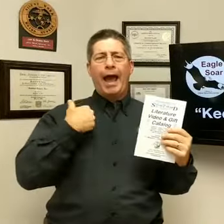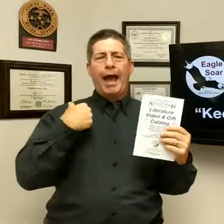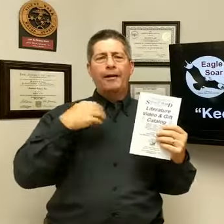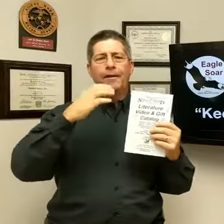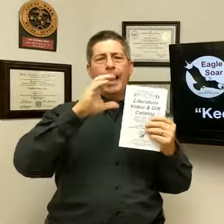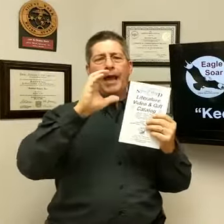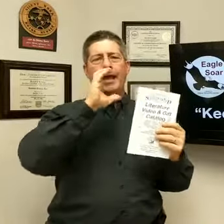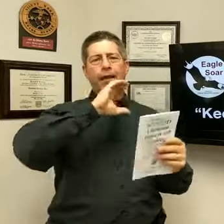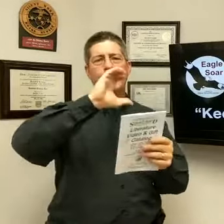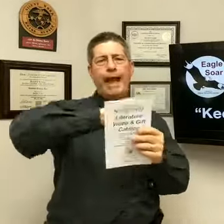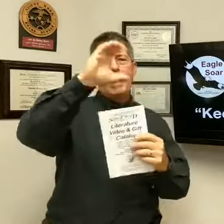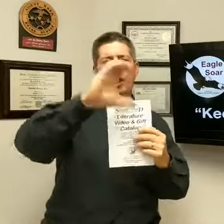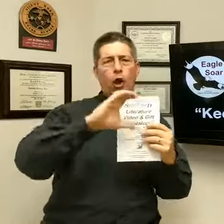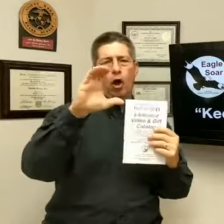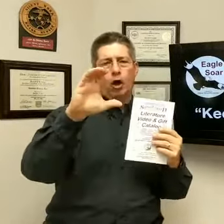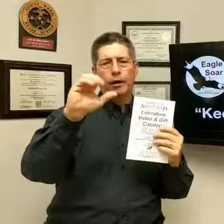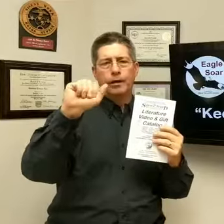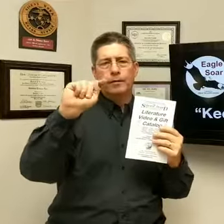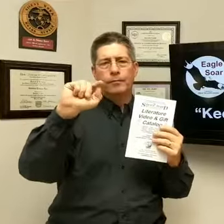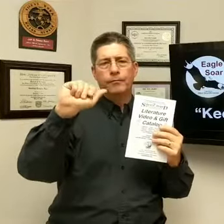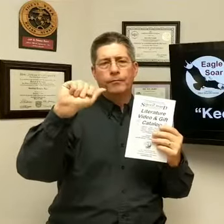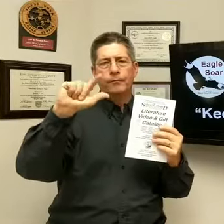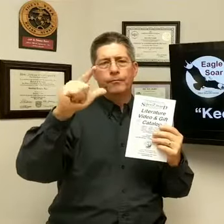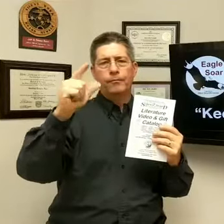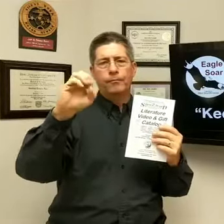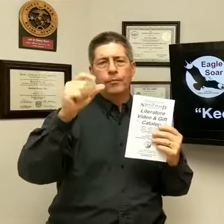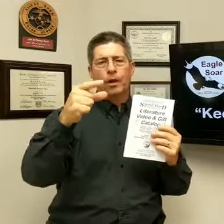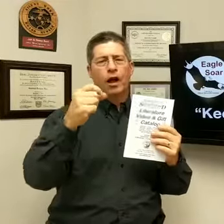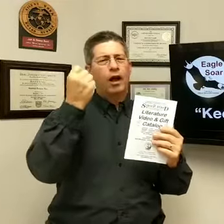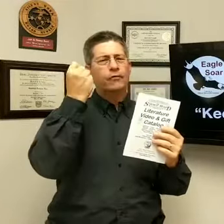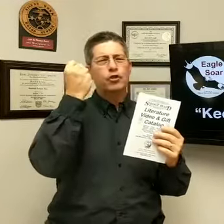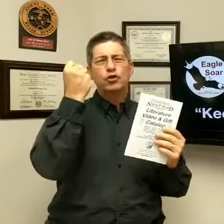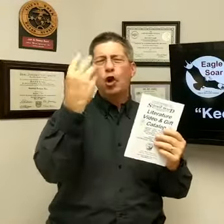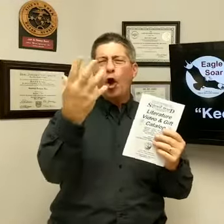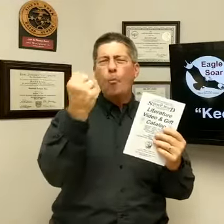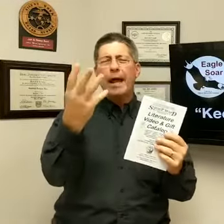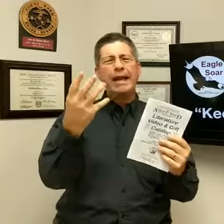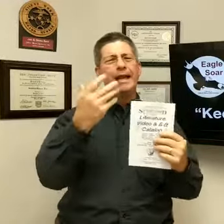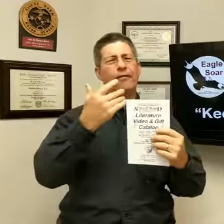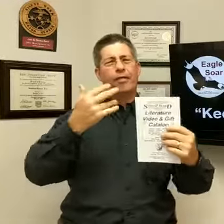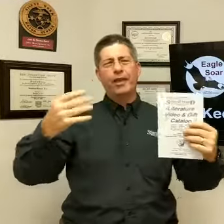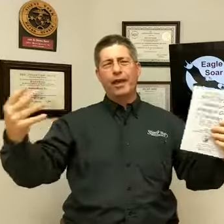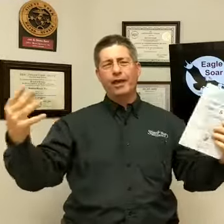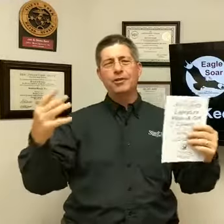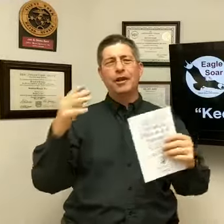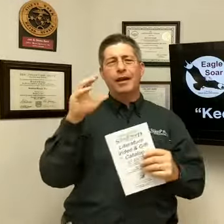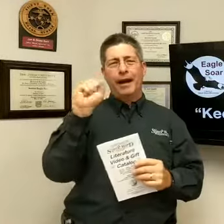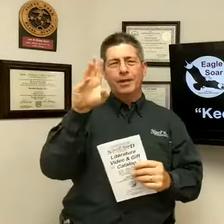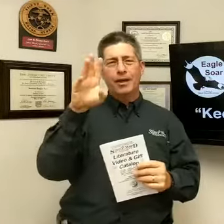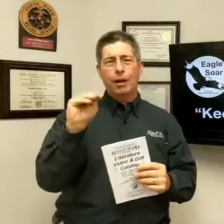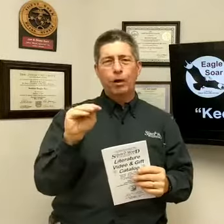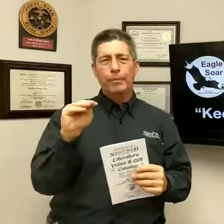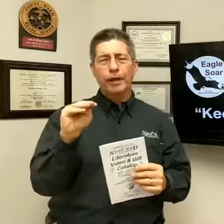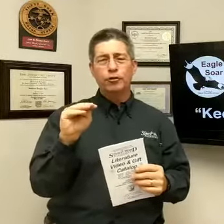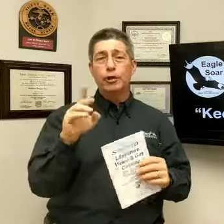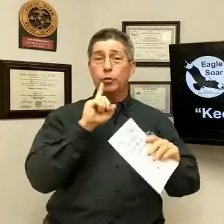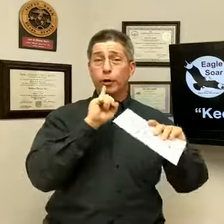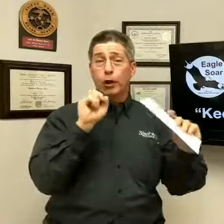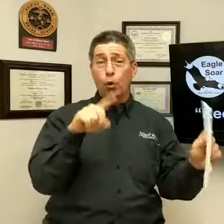have a catalog of so many different things at Silent Word Ministries where you can